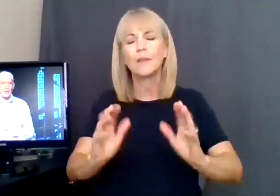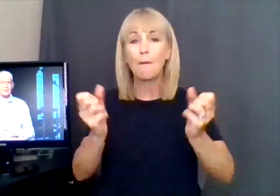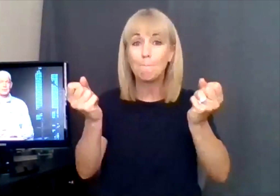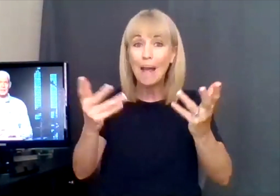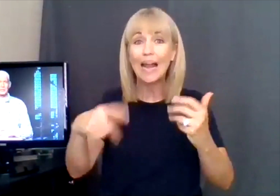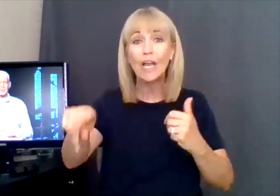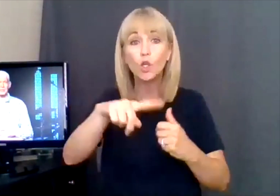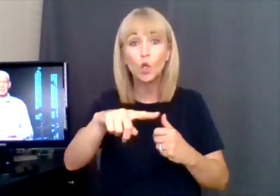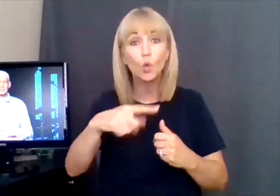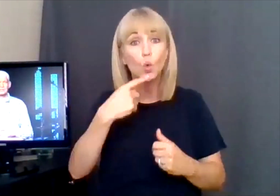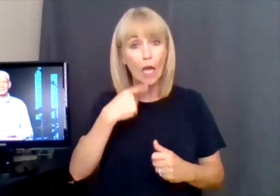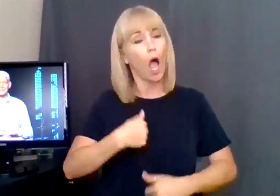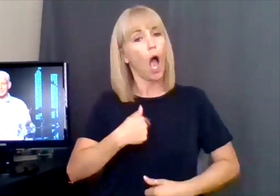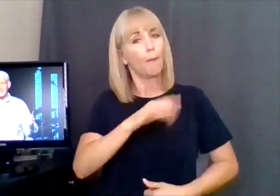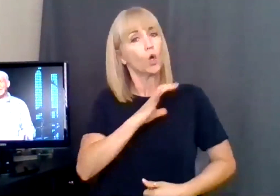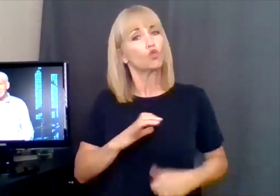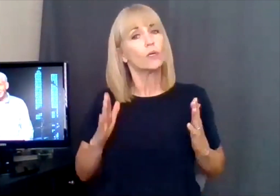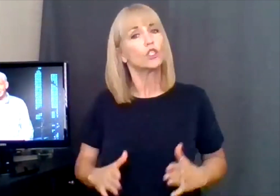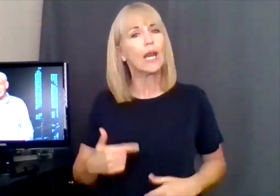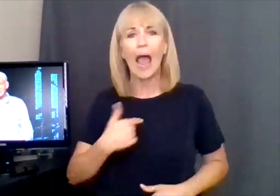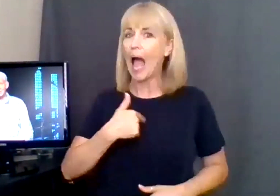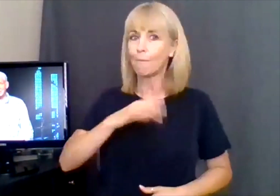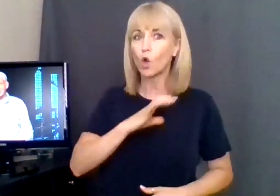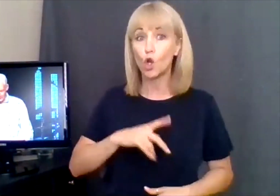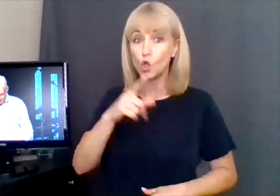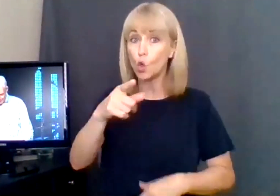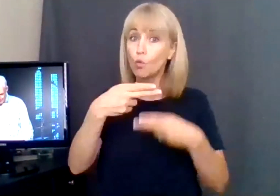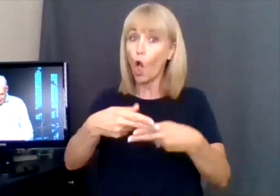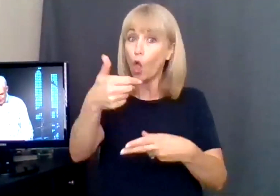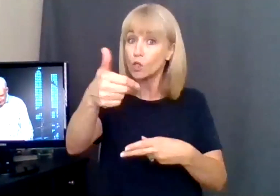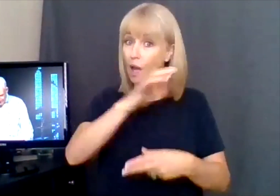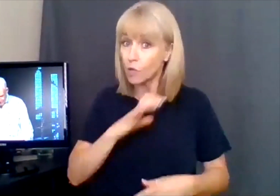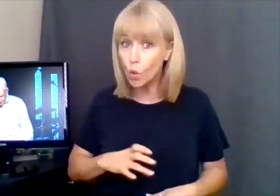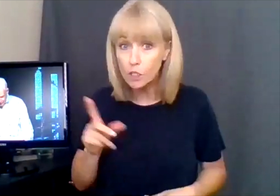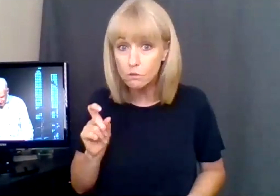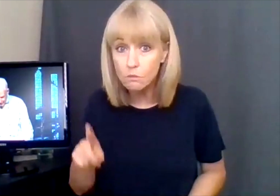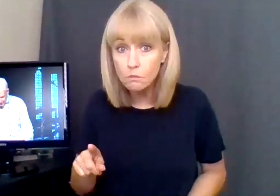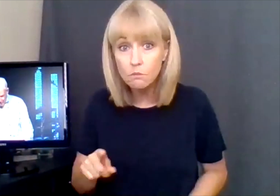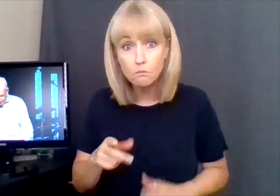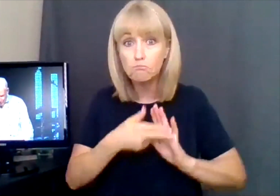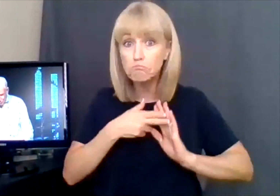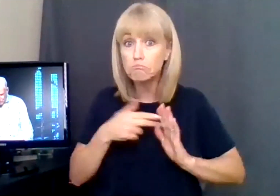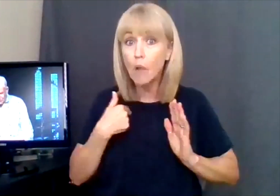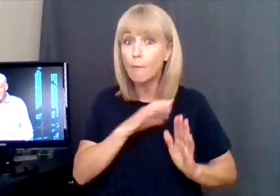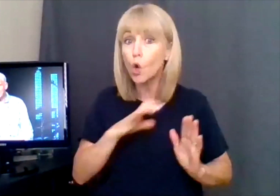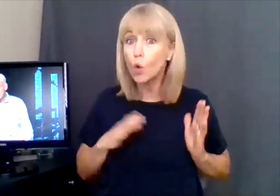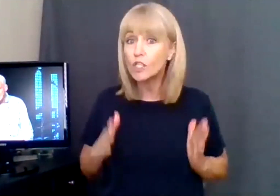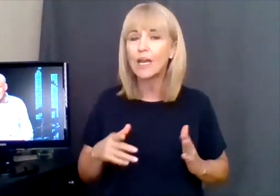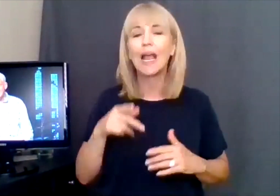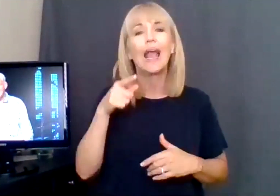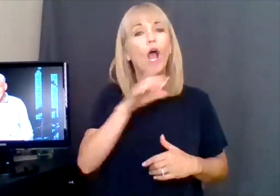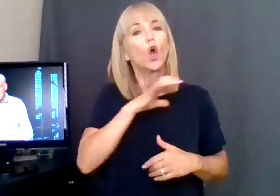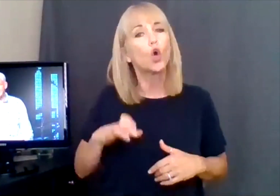today call themselves Christians. A lot of people call themselves Christians. The definition of a Christian is a person who follows